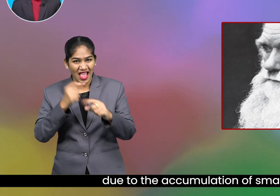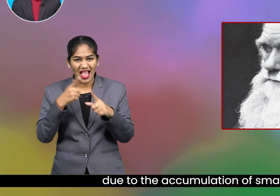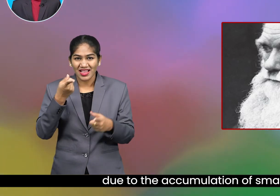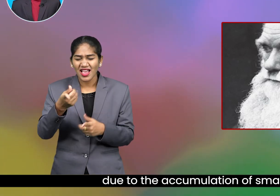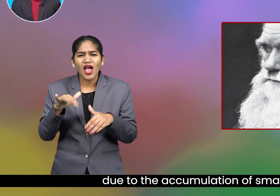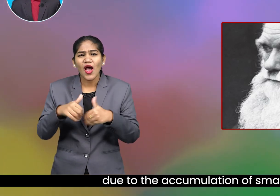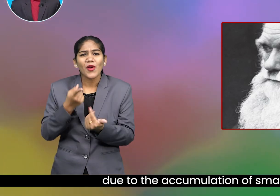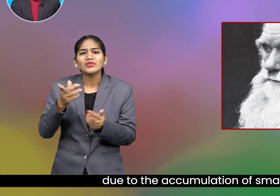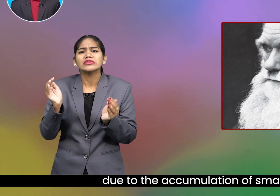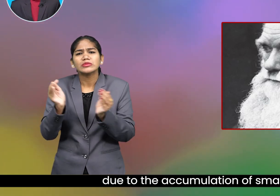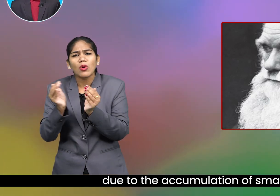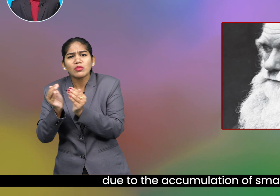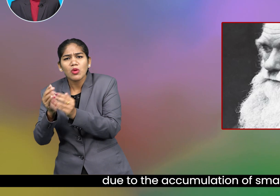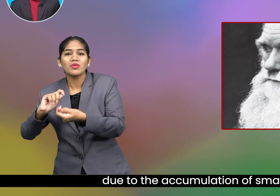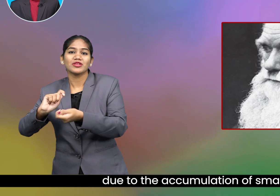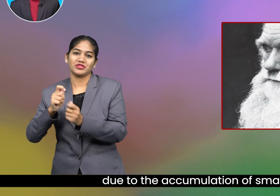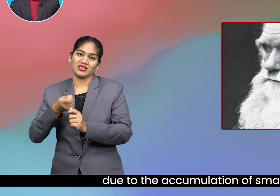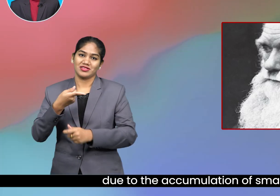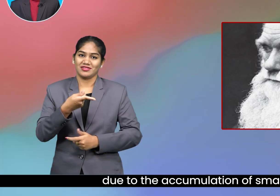changes.